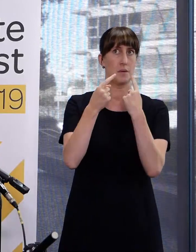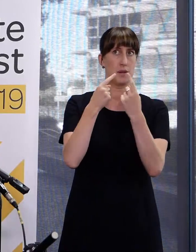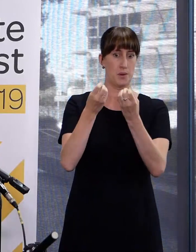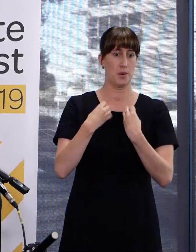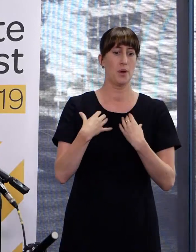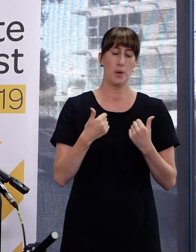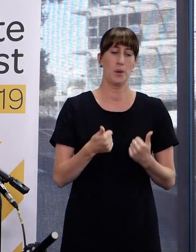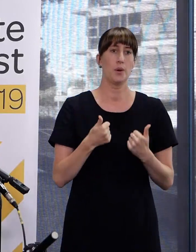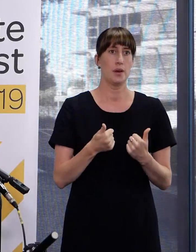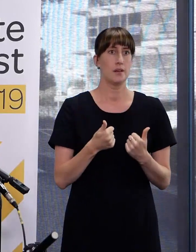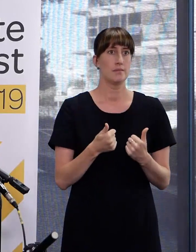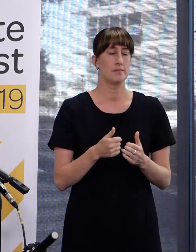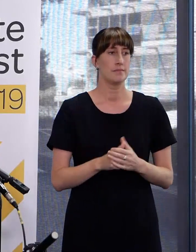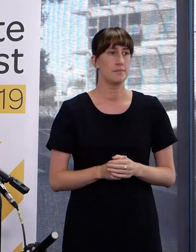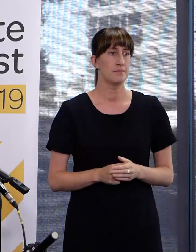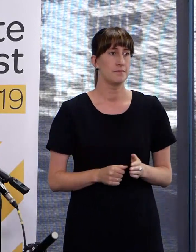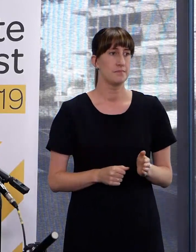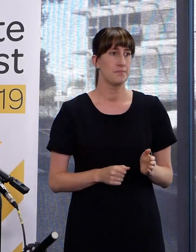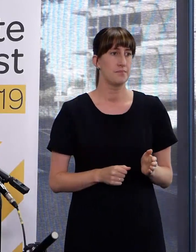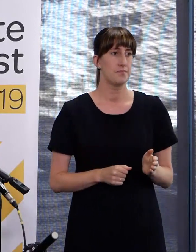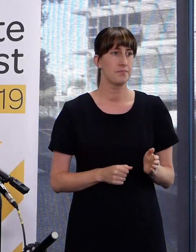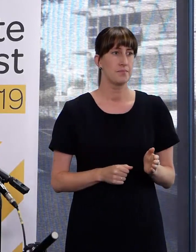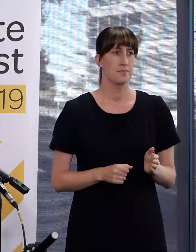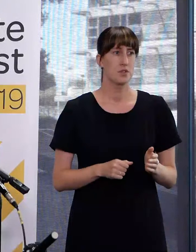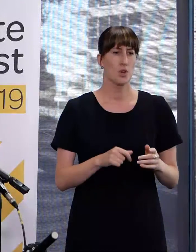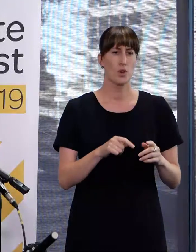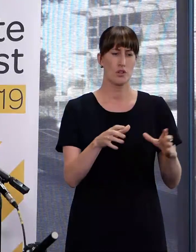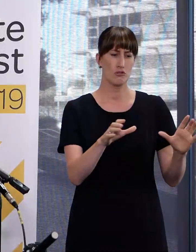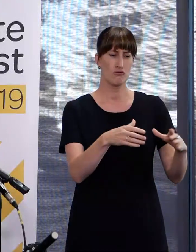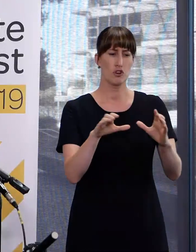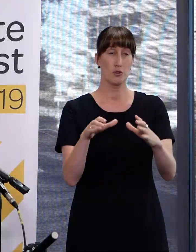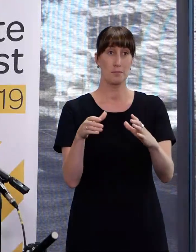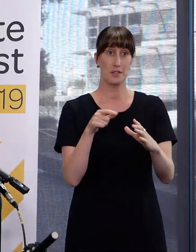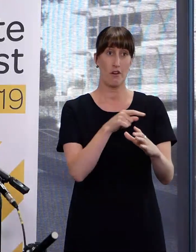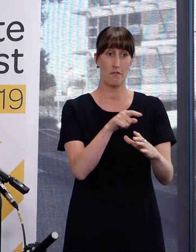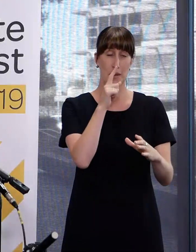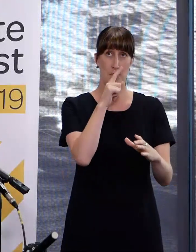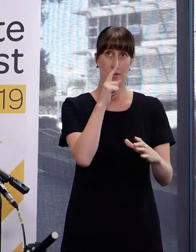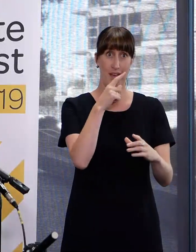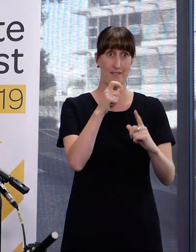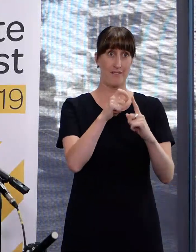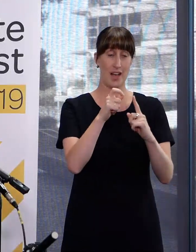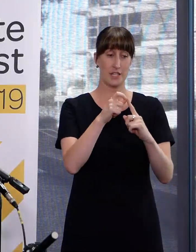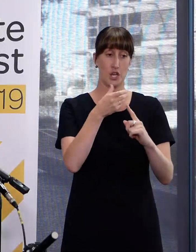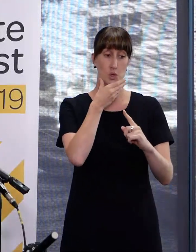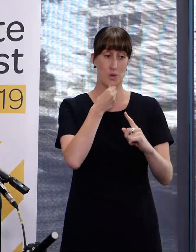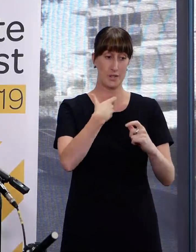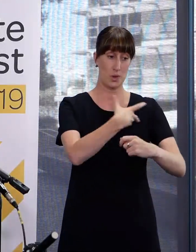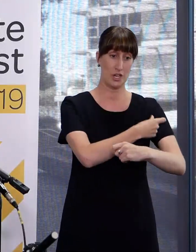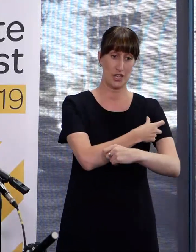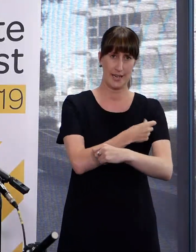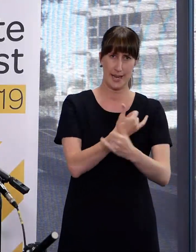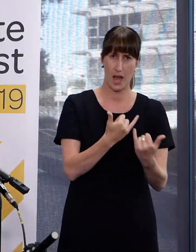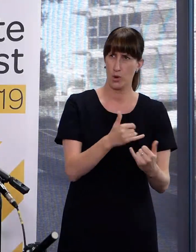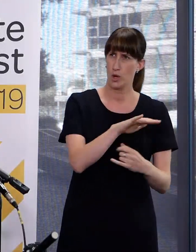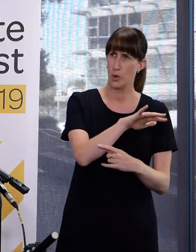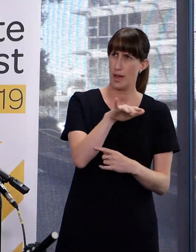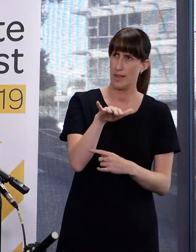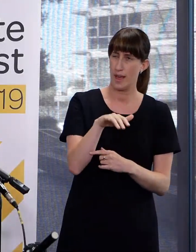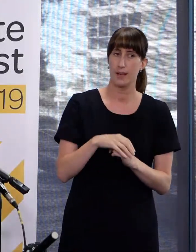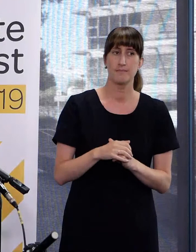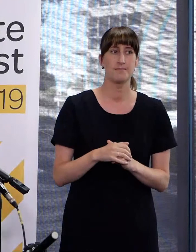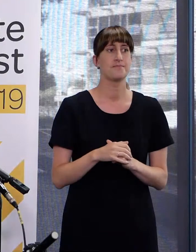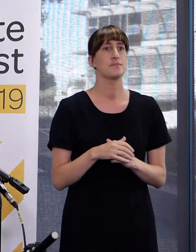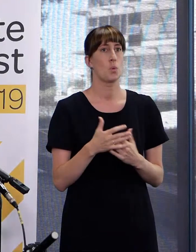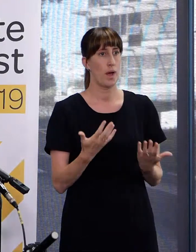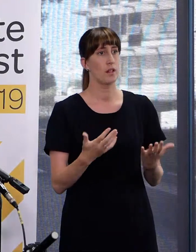which groups of people the Pfizer vaccine is being used on? Well, I think if we look at the UK as an example, I mean, they've